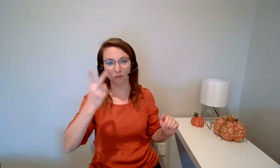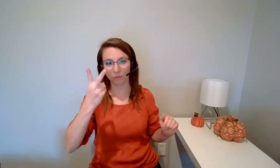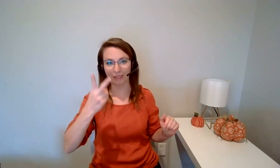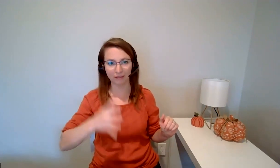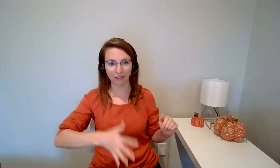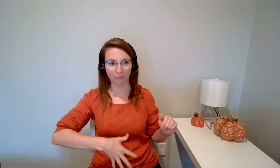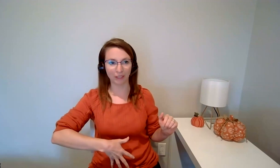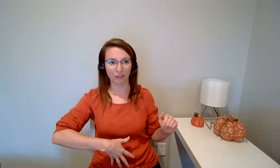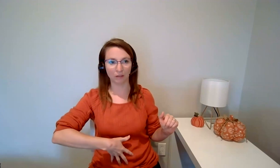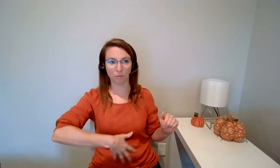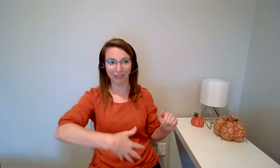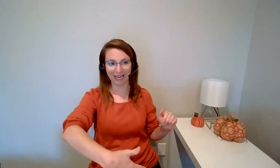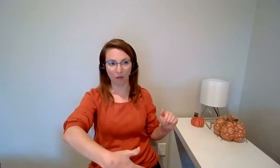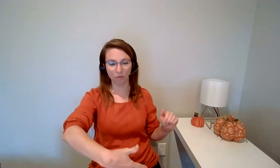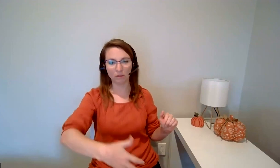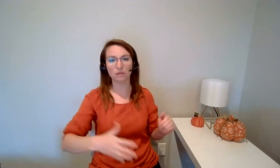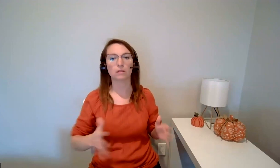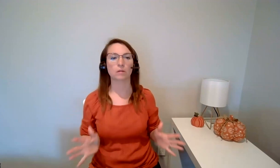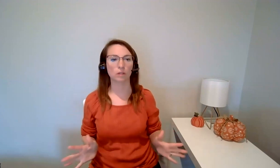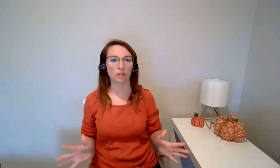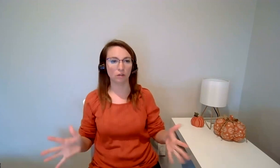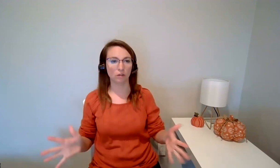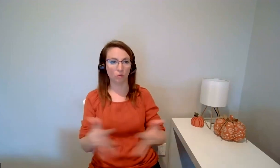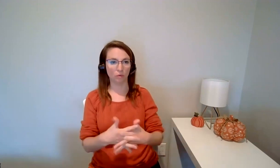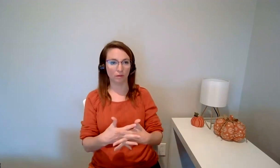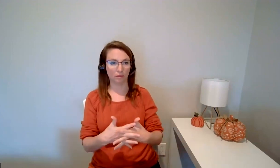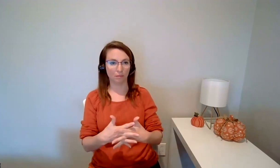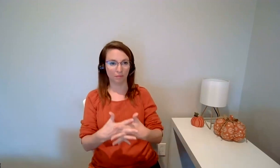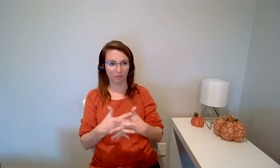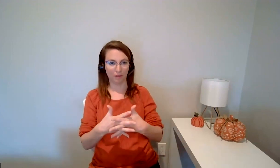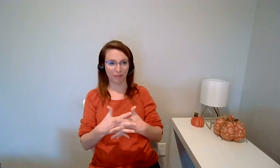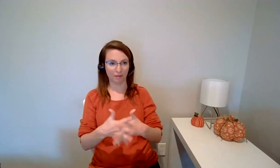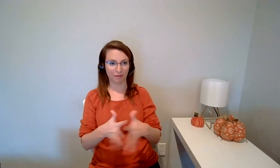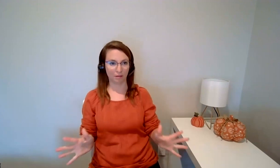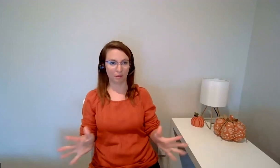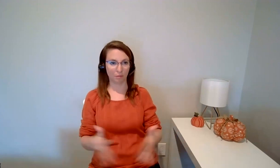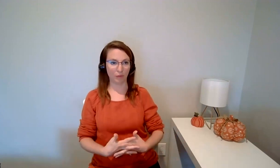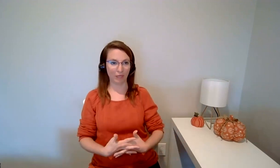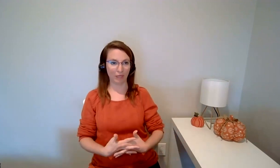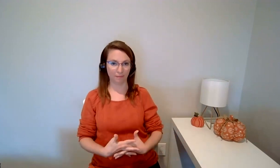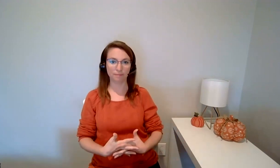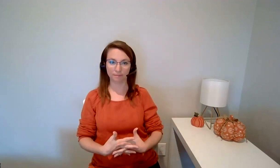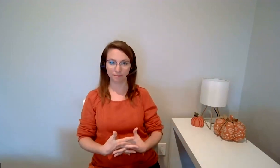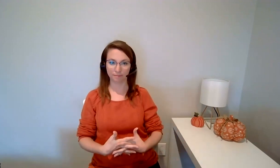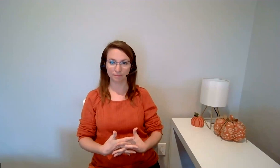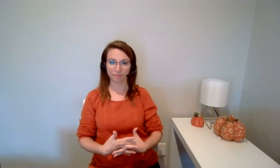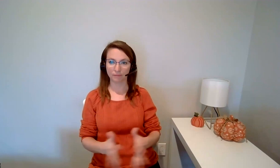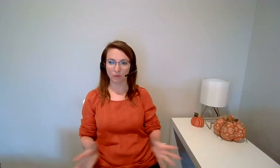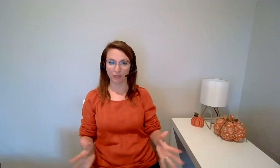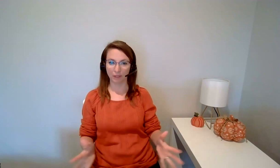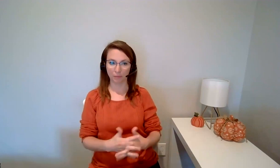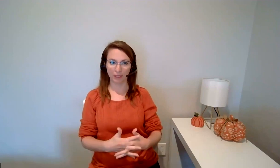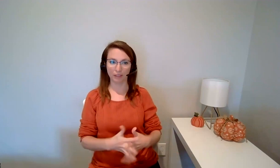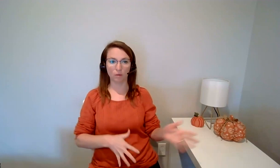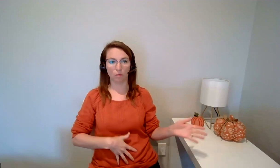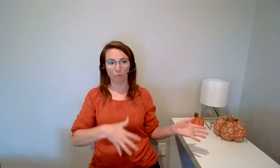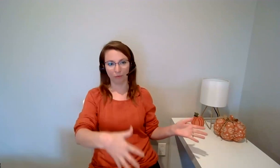ways to sign pregnant. You can bring it out, or you can do this, pregnant. Pregnant or